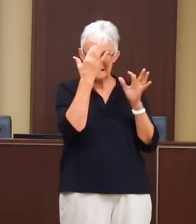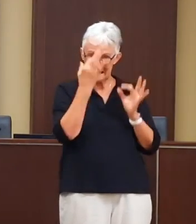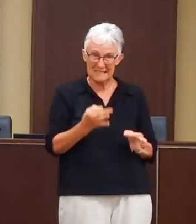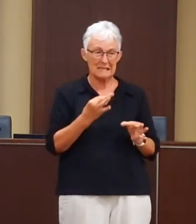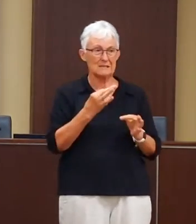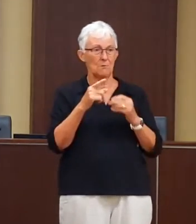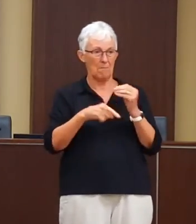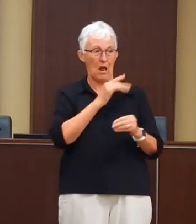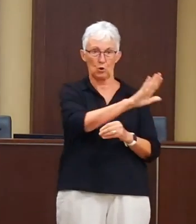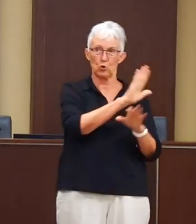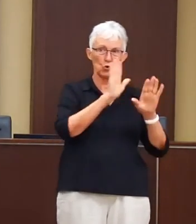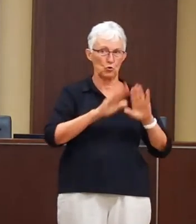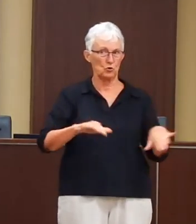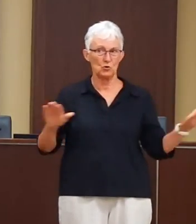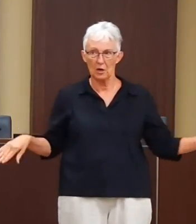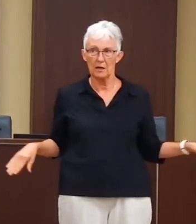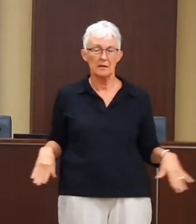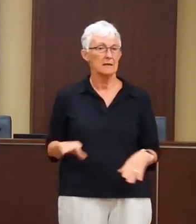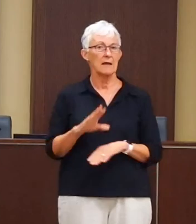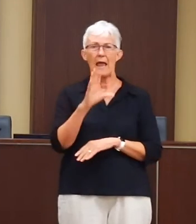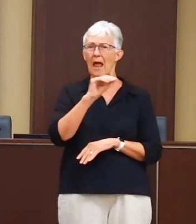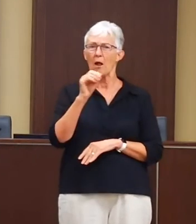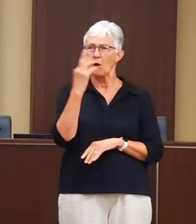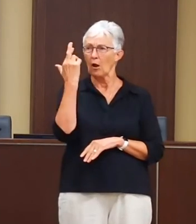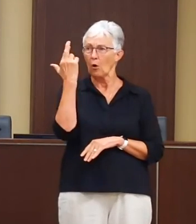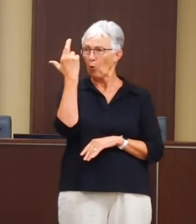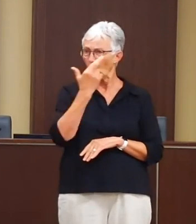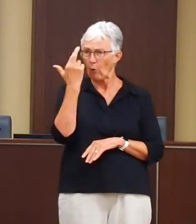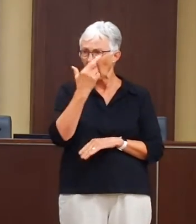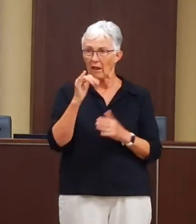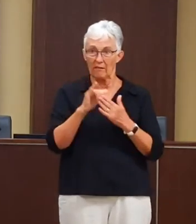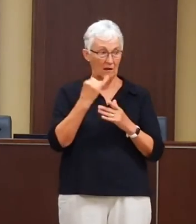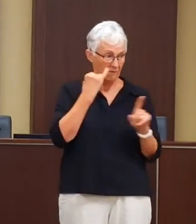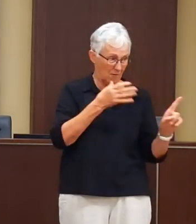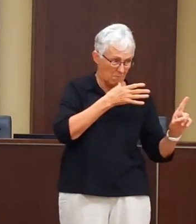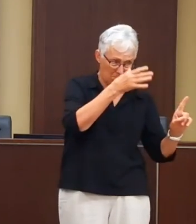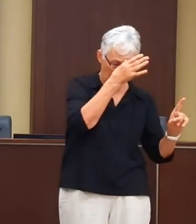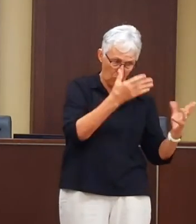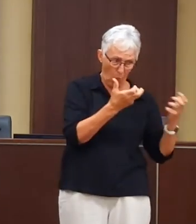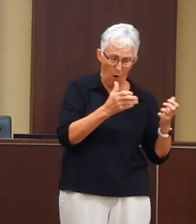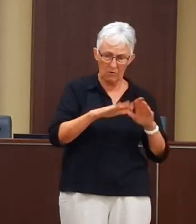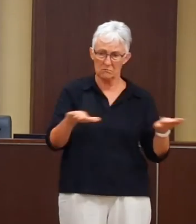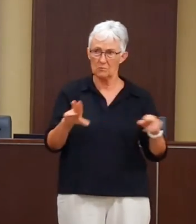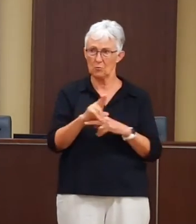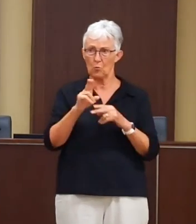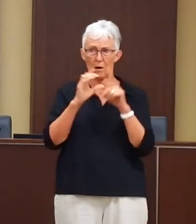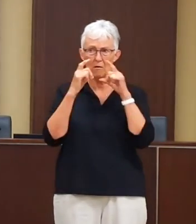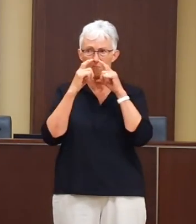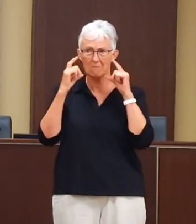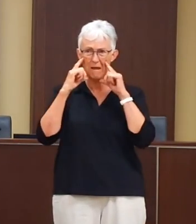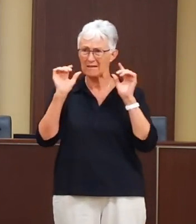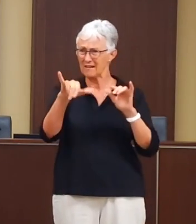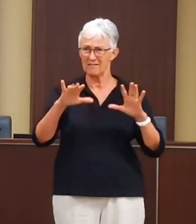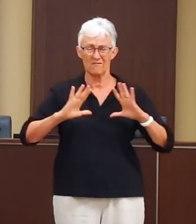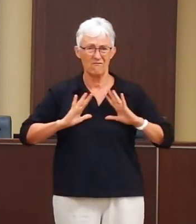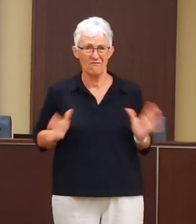that there is no stigma, no negative stigma associated with wearing a face covering when we open up our schools here in about a month and a half.